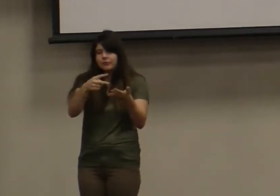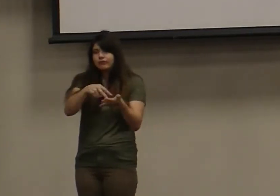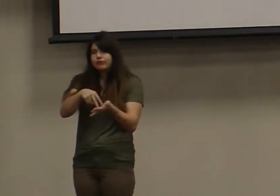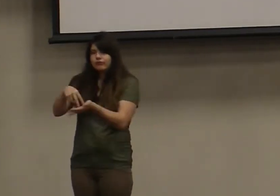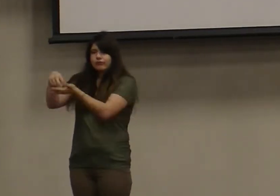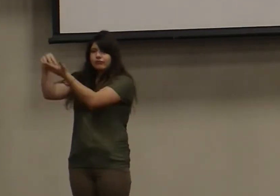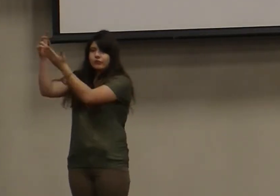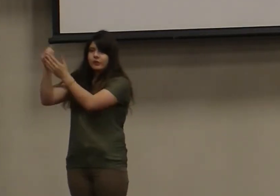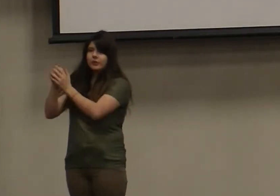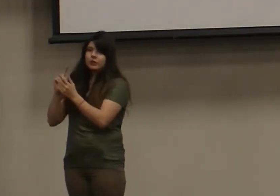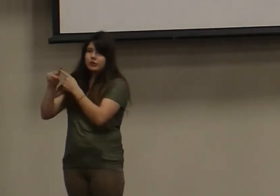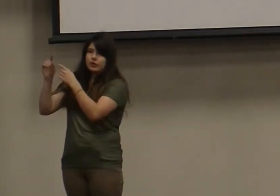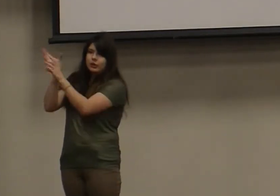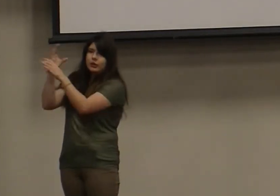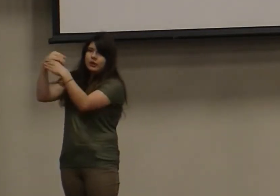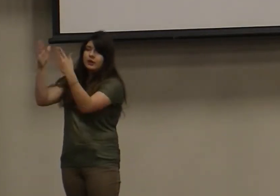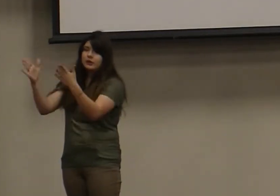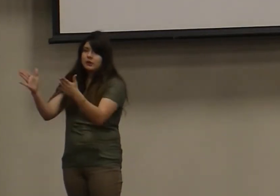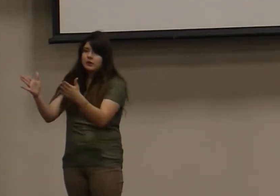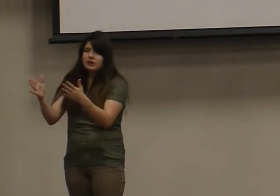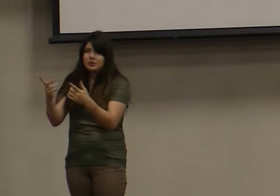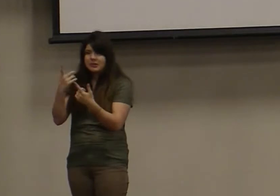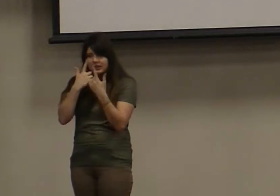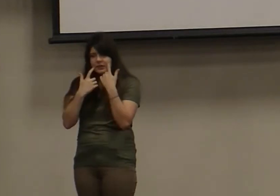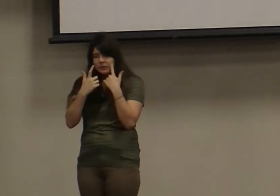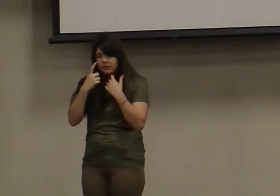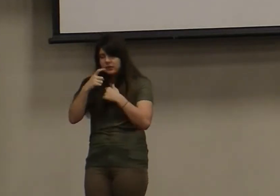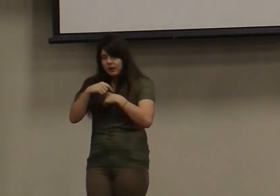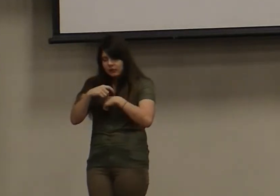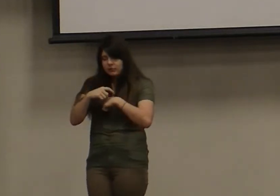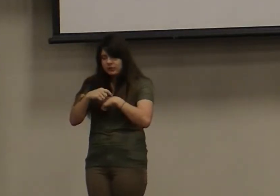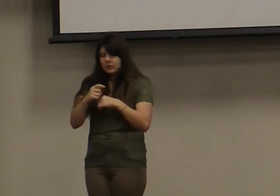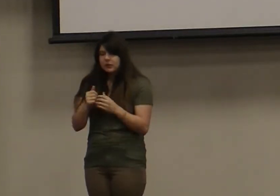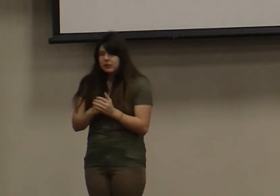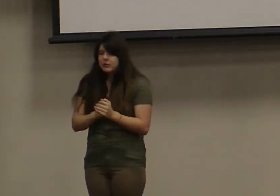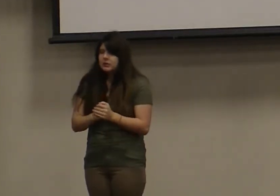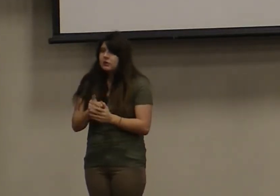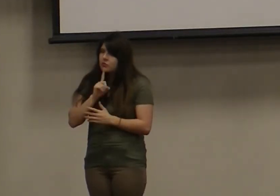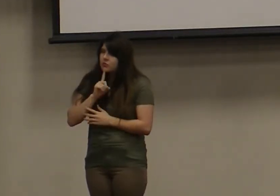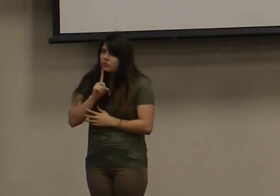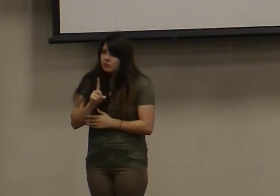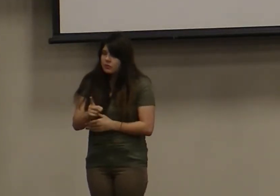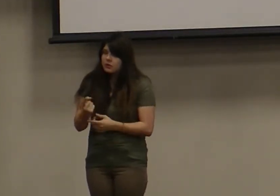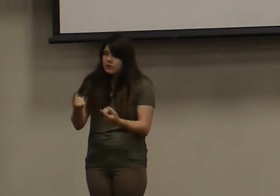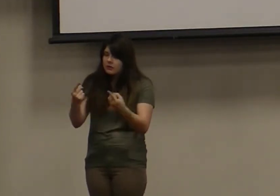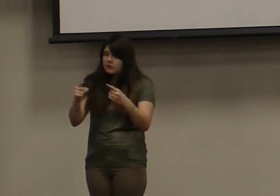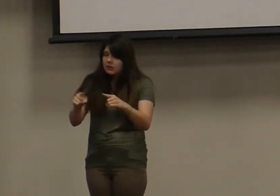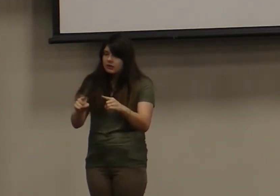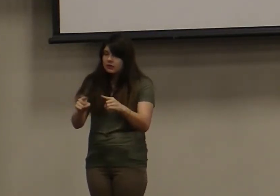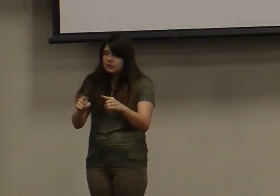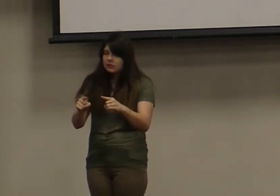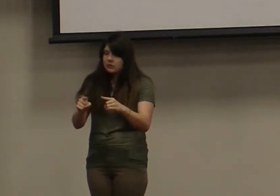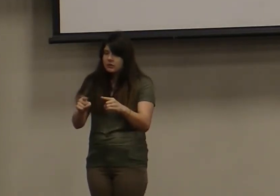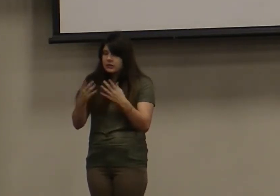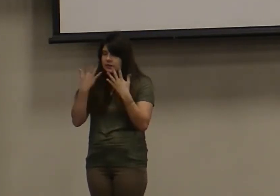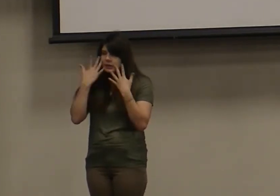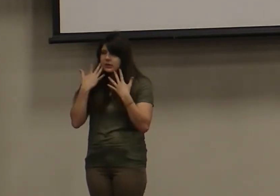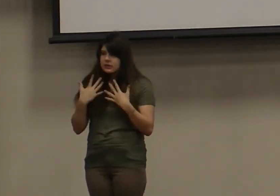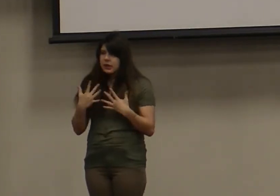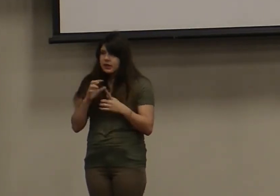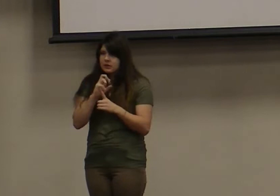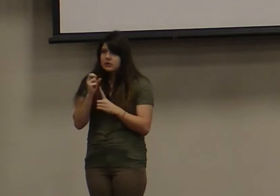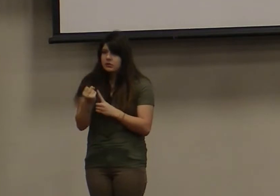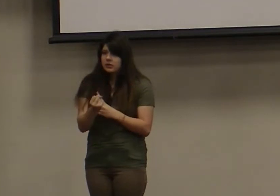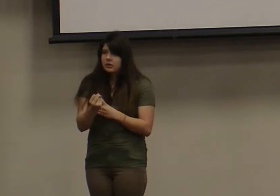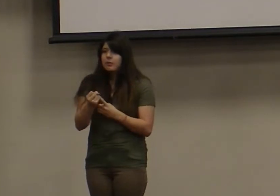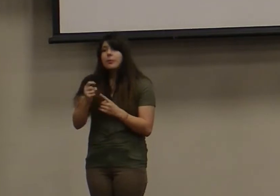It was a tearful time. It was a serious event. It was a solemn occasion. It was a